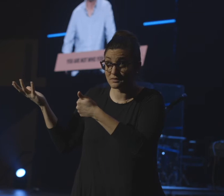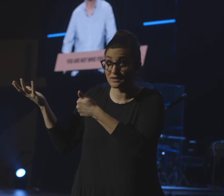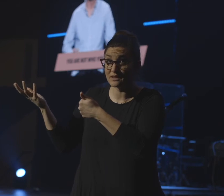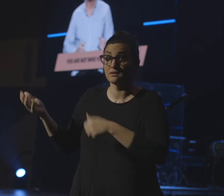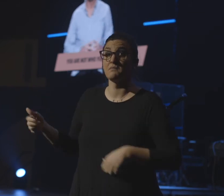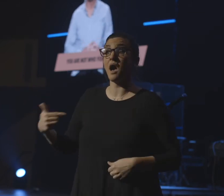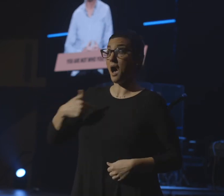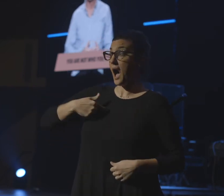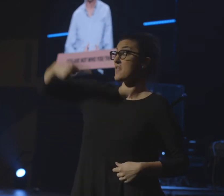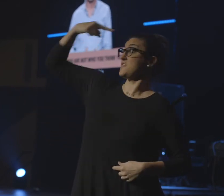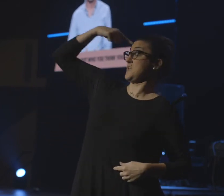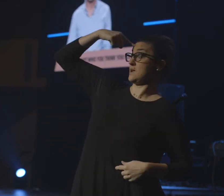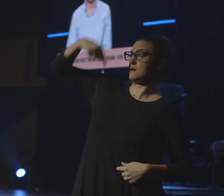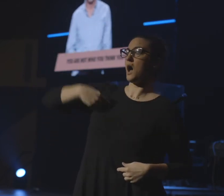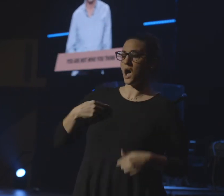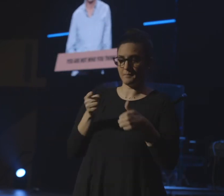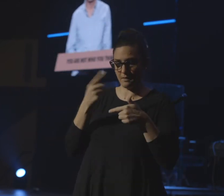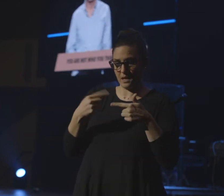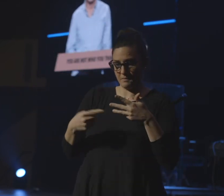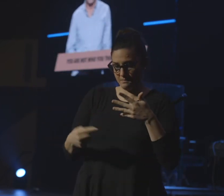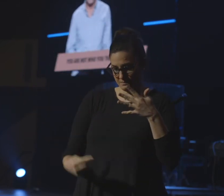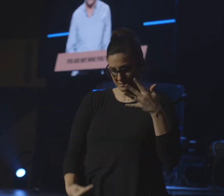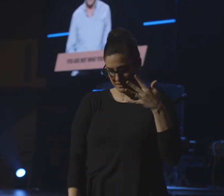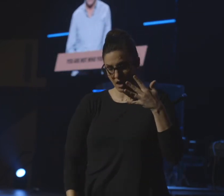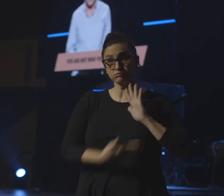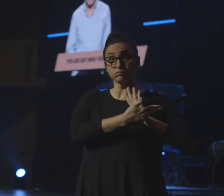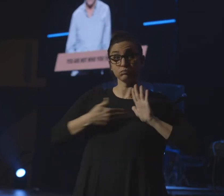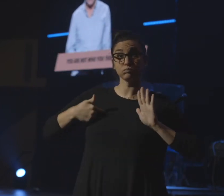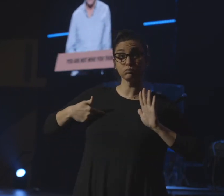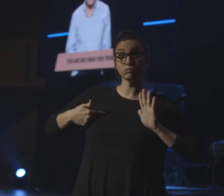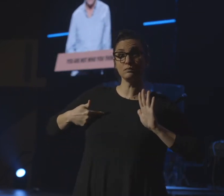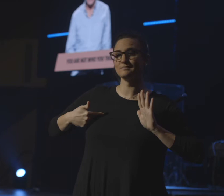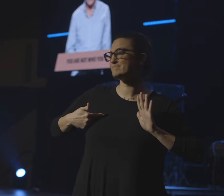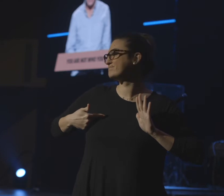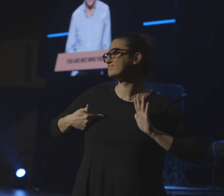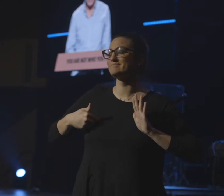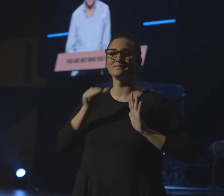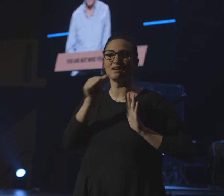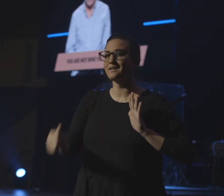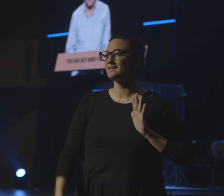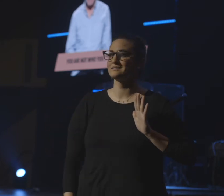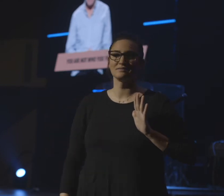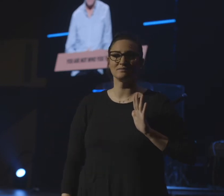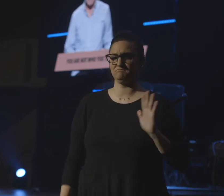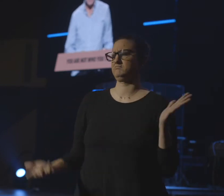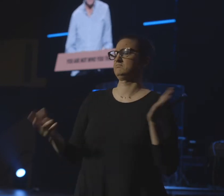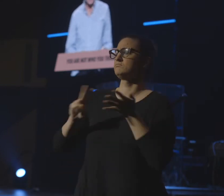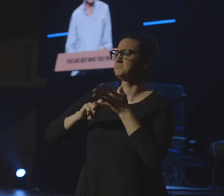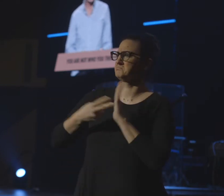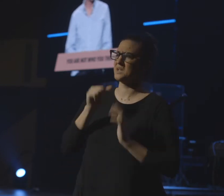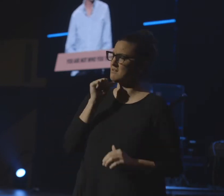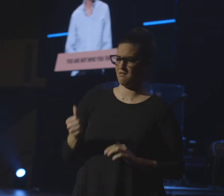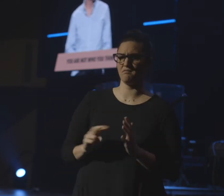who you think you are. Okay? You are not who you think you are. What do I mean?